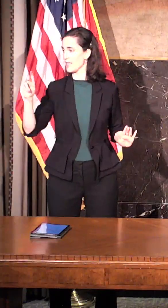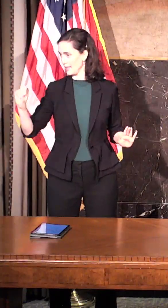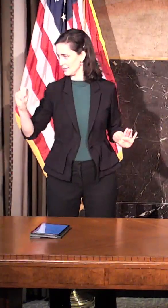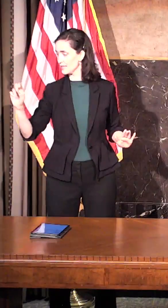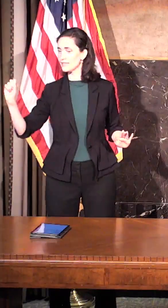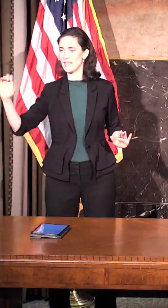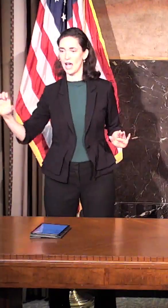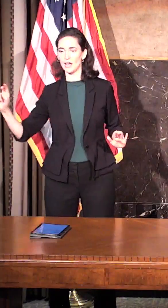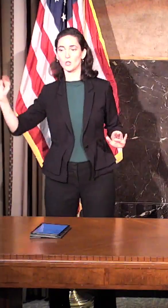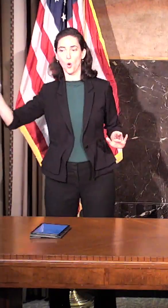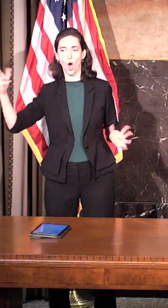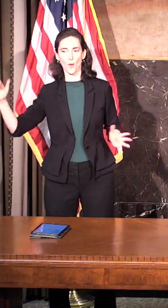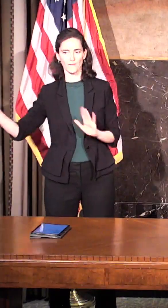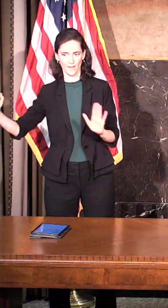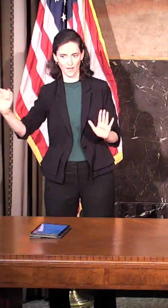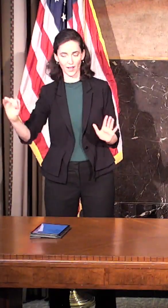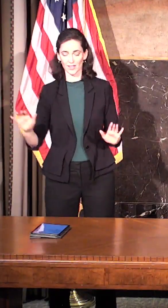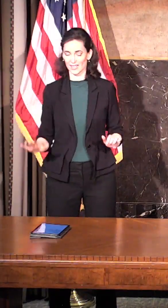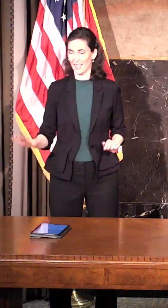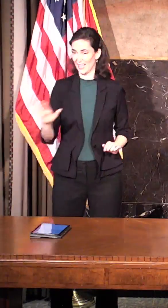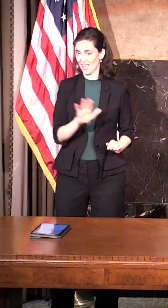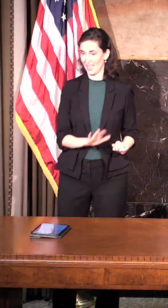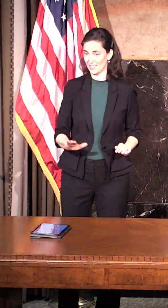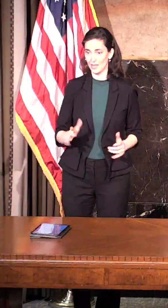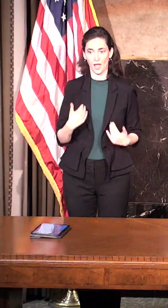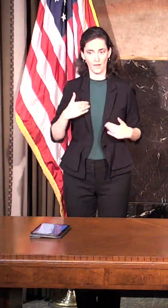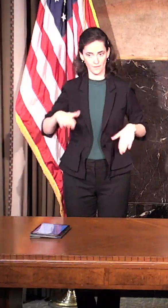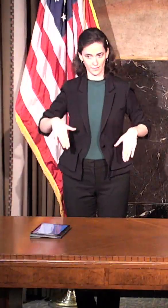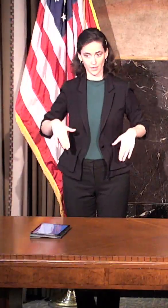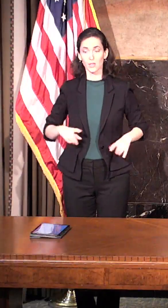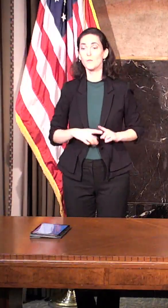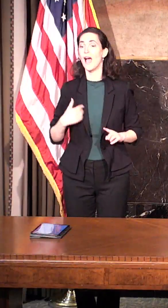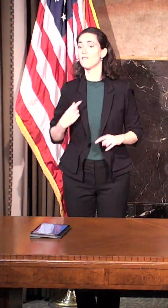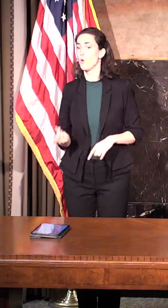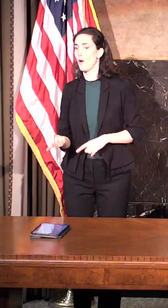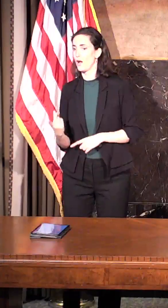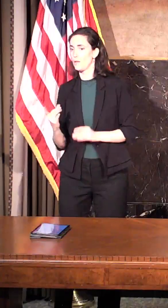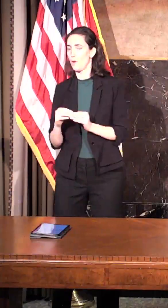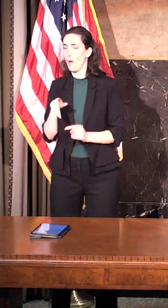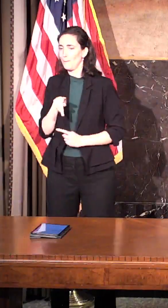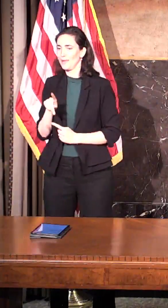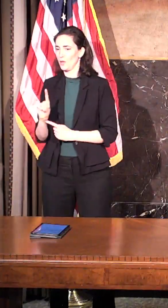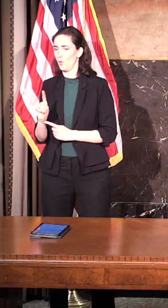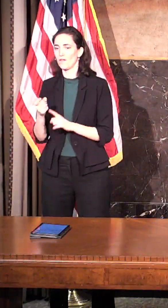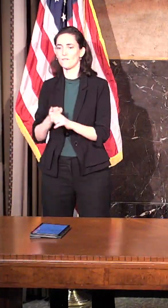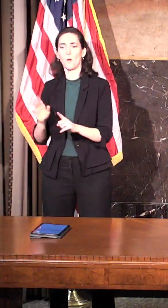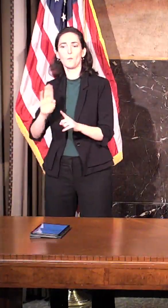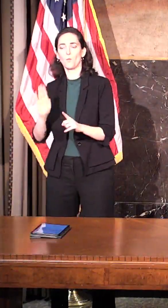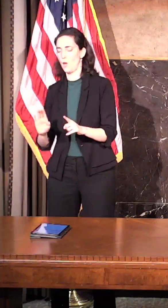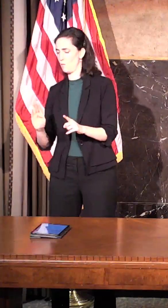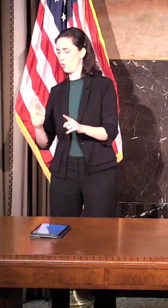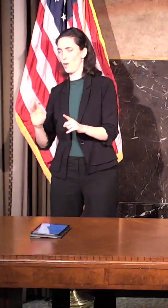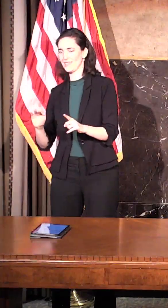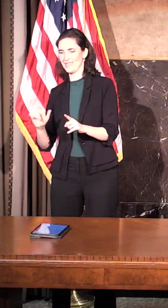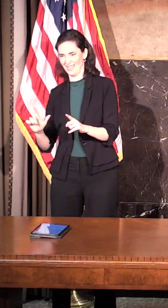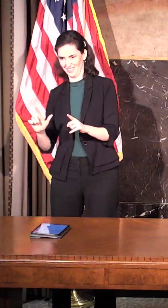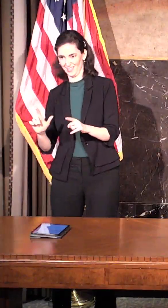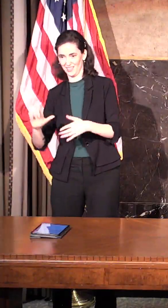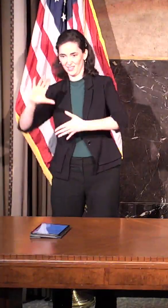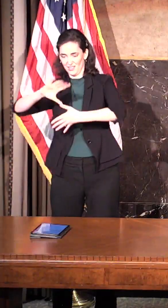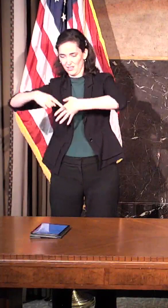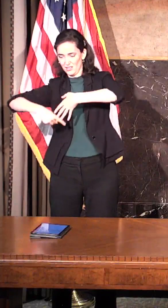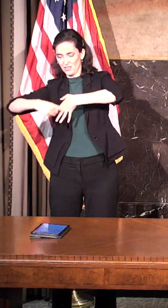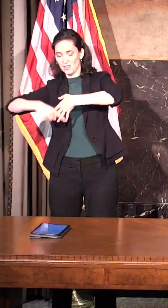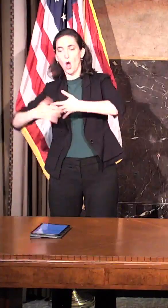Carolina. We've not yet either identified any cases of the P1 variant, that's the Brazilian variant. Those have been identified in 4